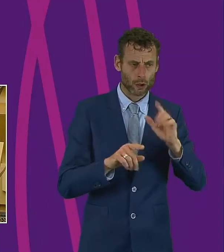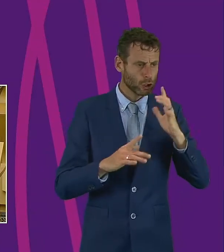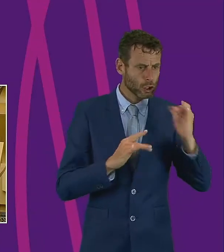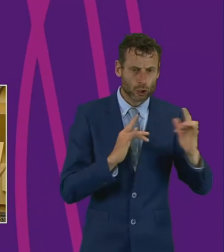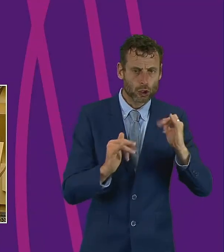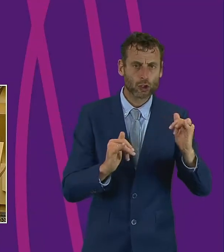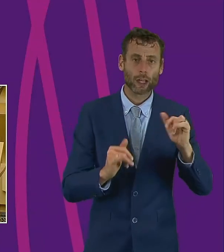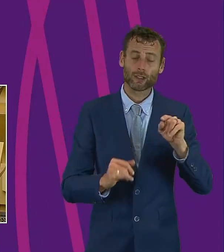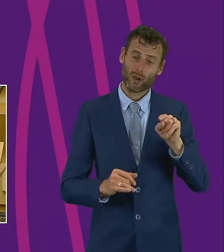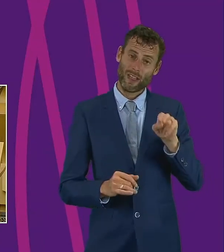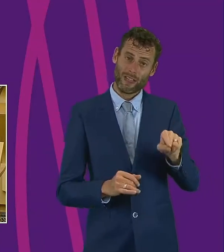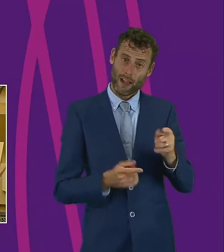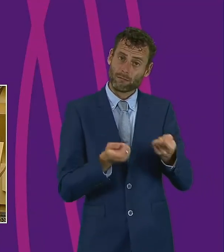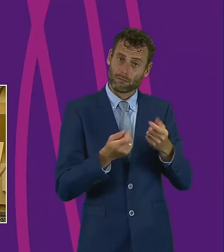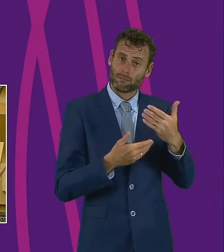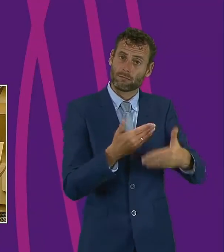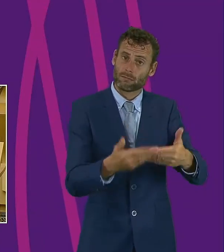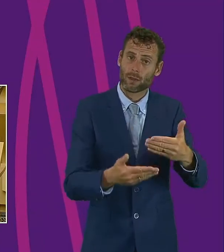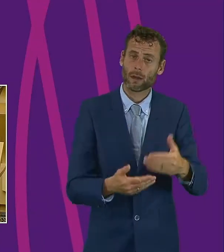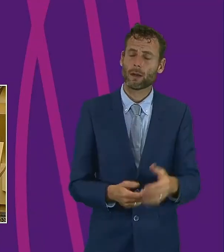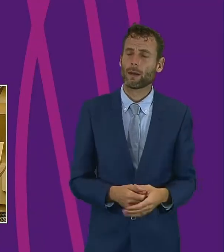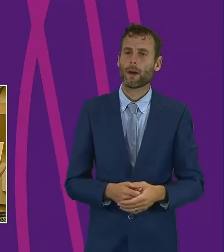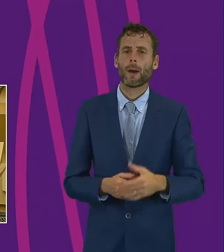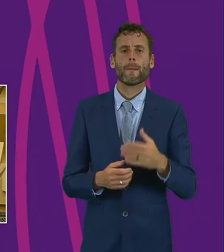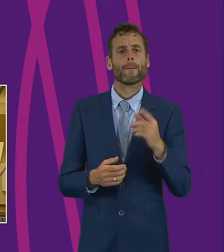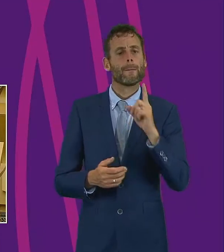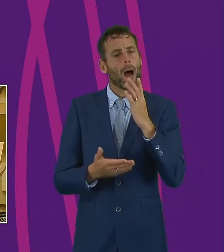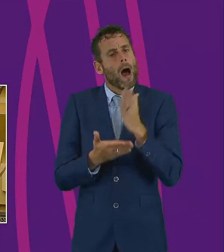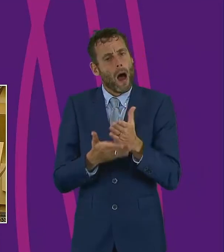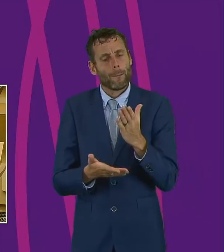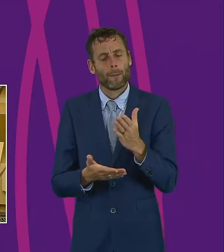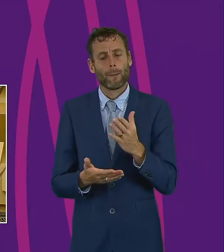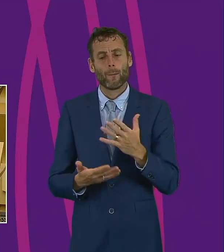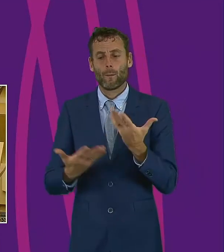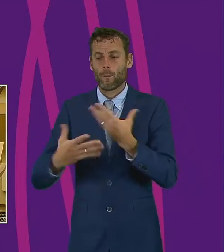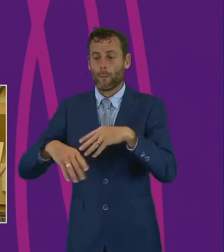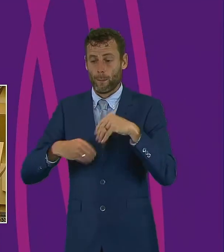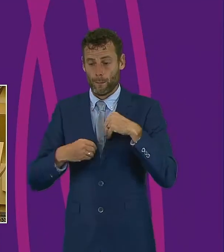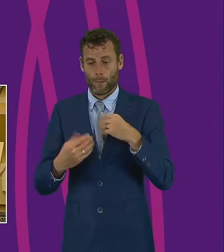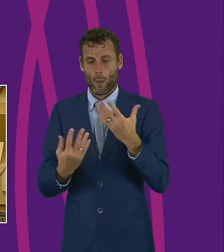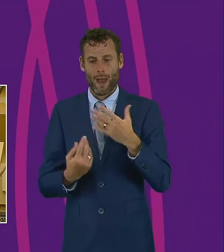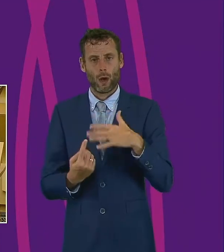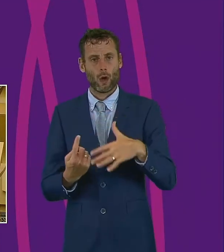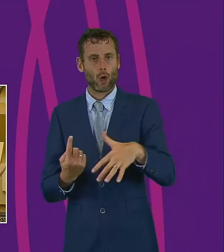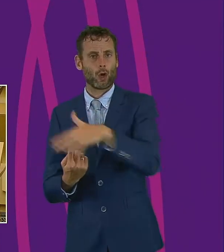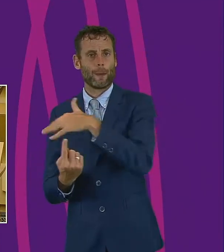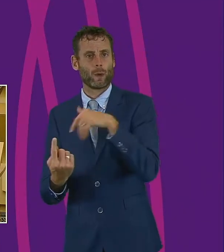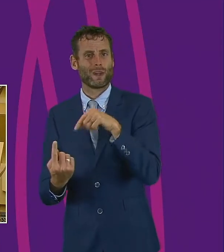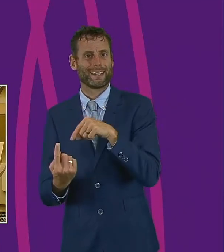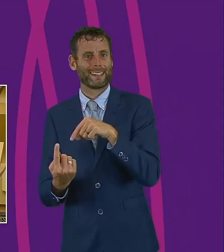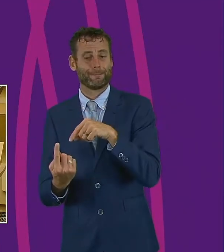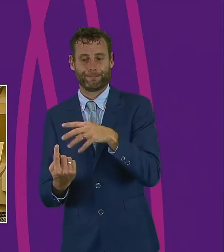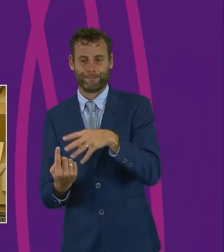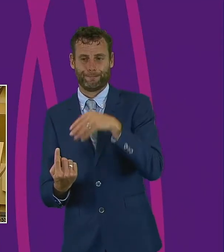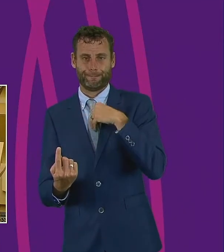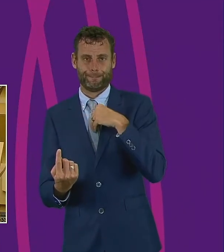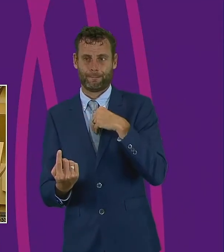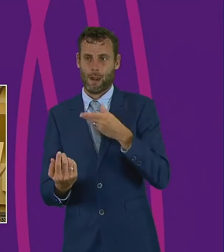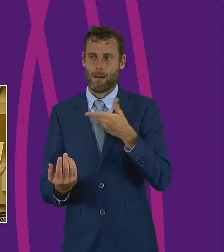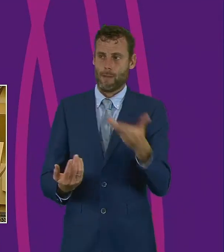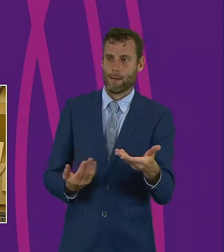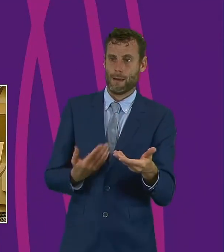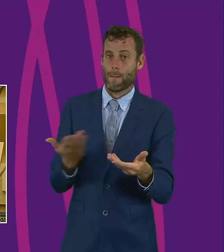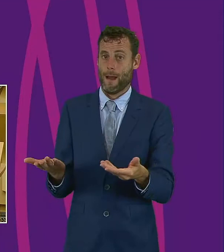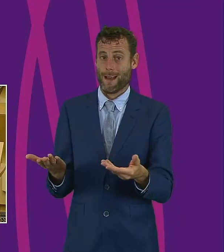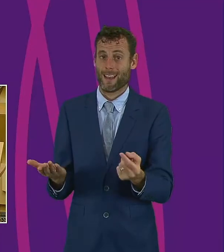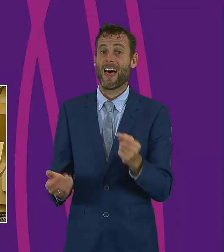carefully. Most of these cases are community transmission that have an impact on schools. Obviously, we are looking very carefully